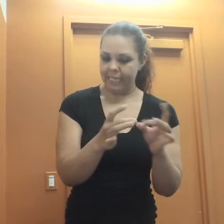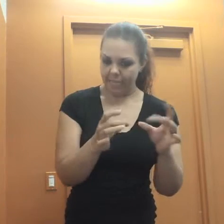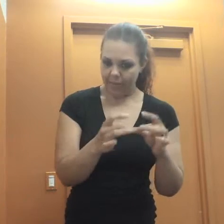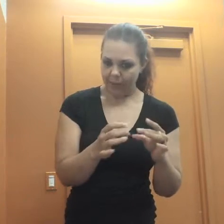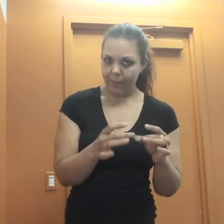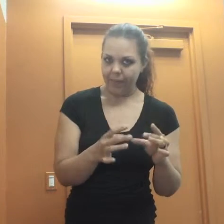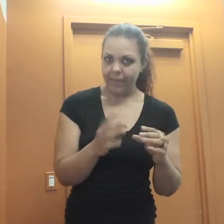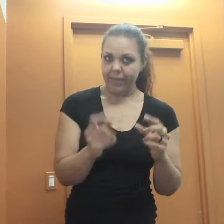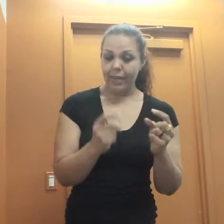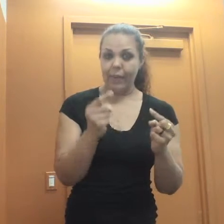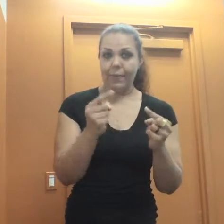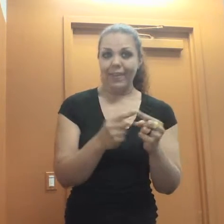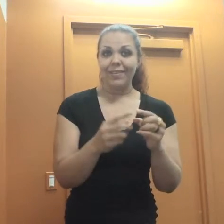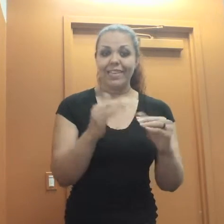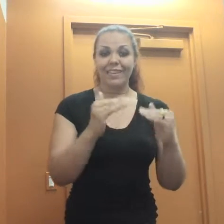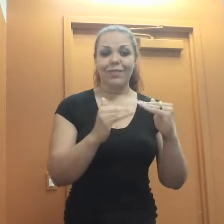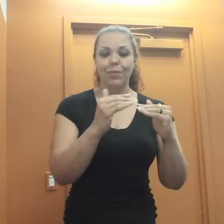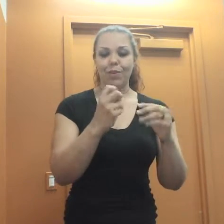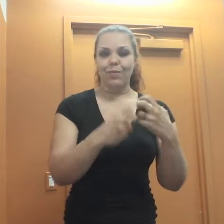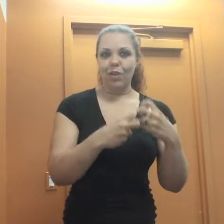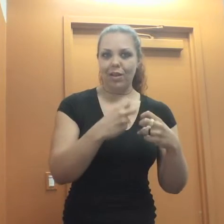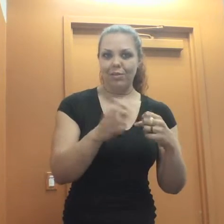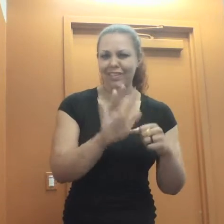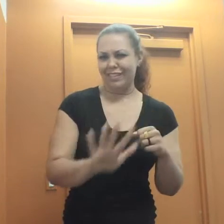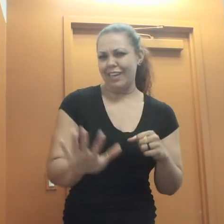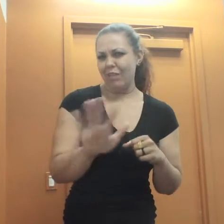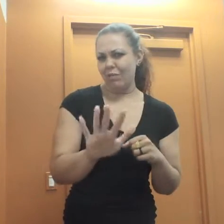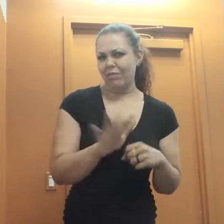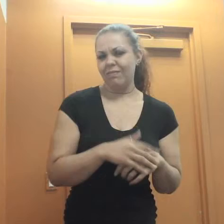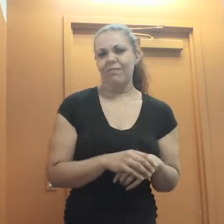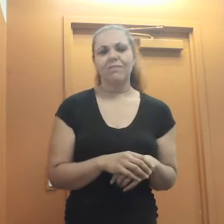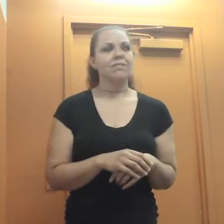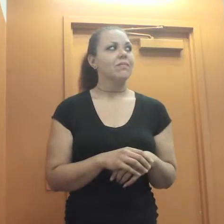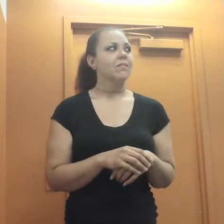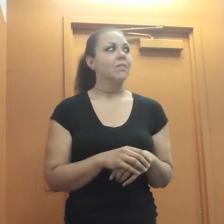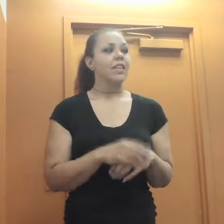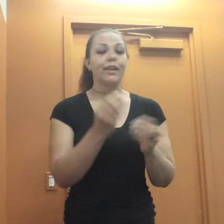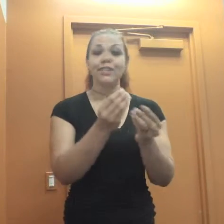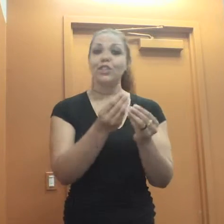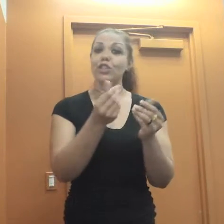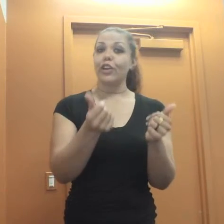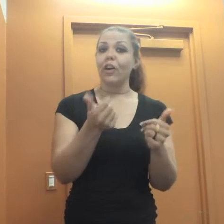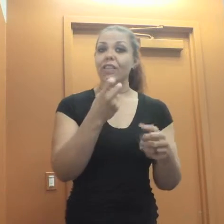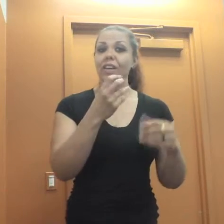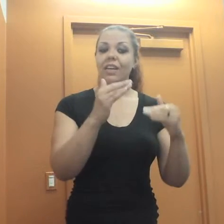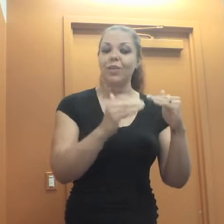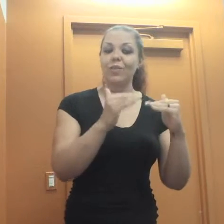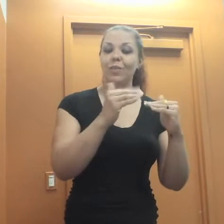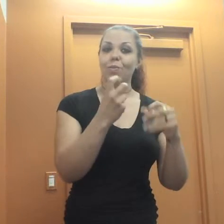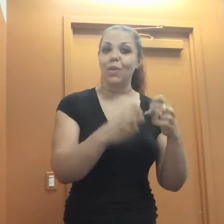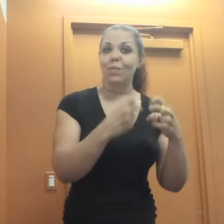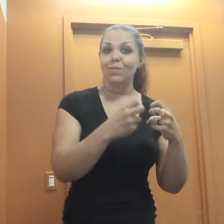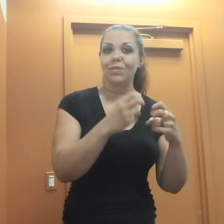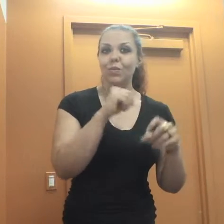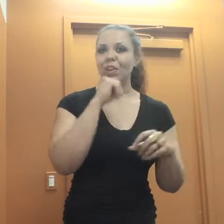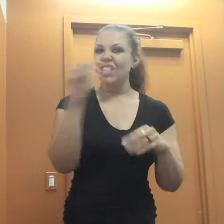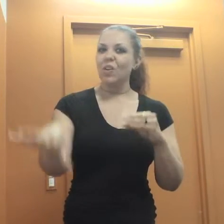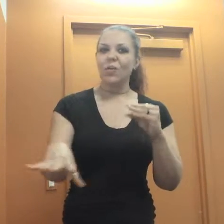general. When solving equilibrium problems, we typically do not attach units of concentration